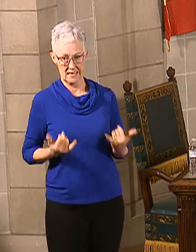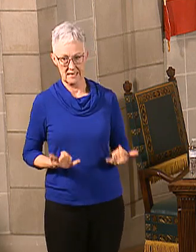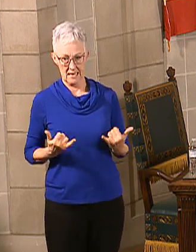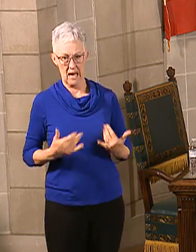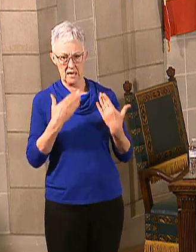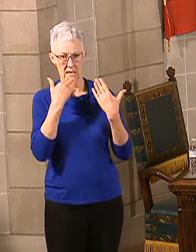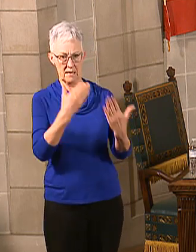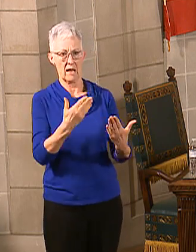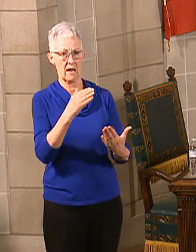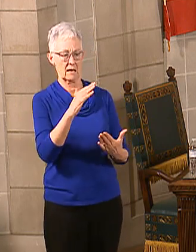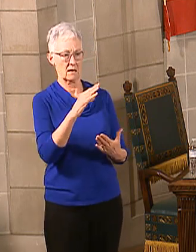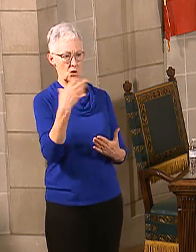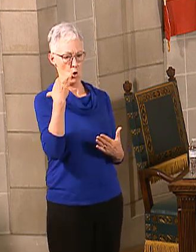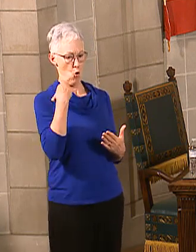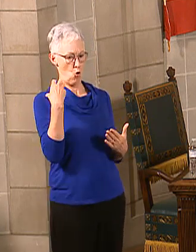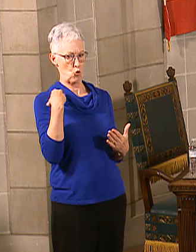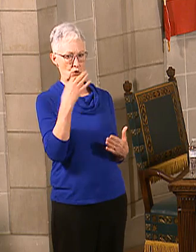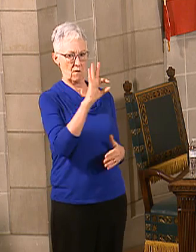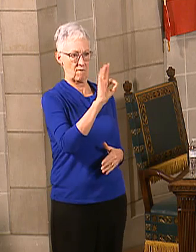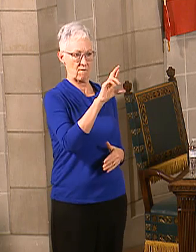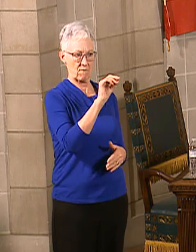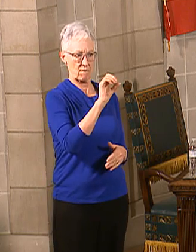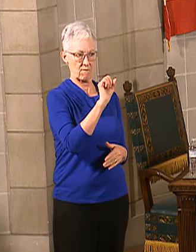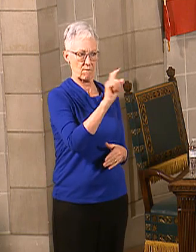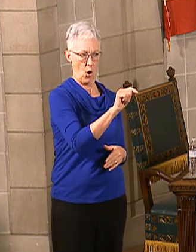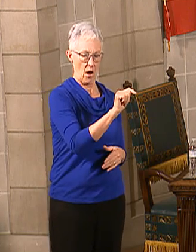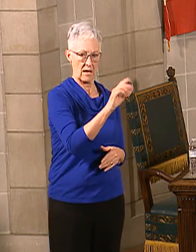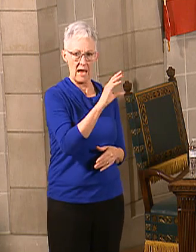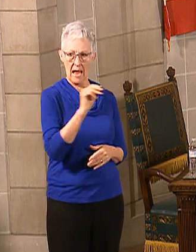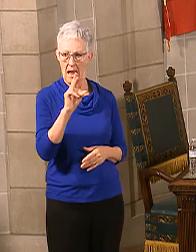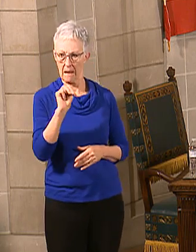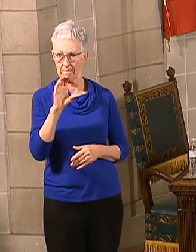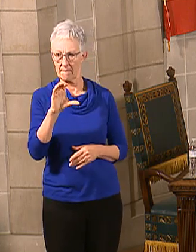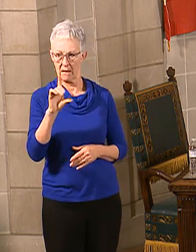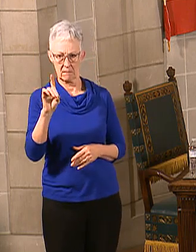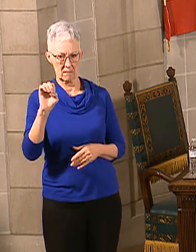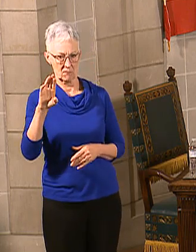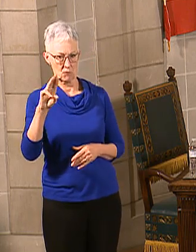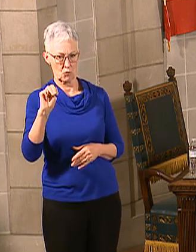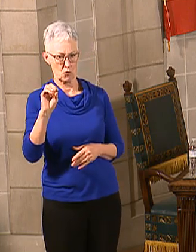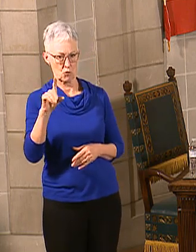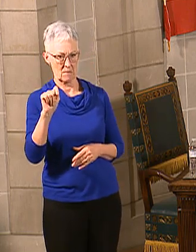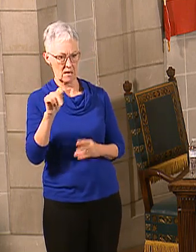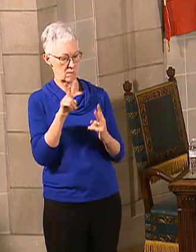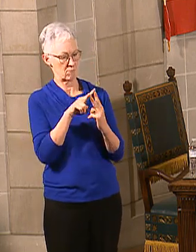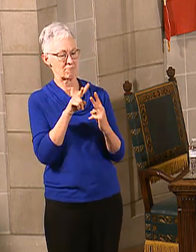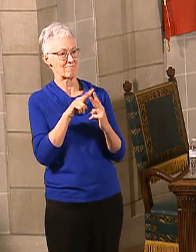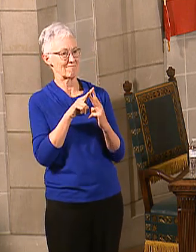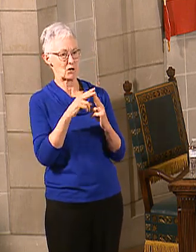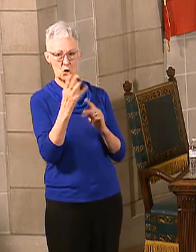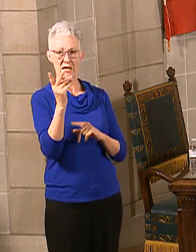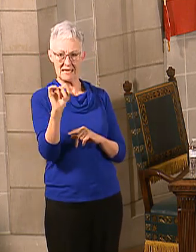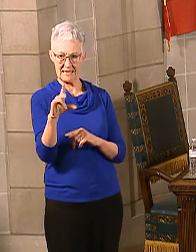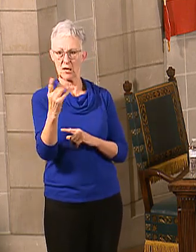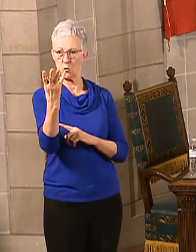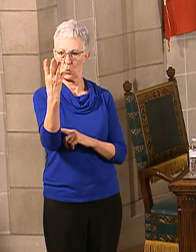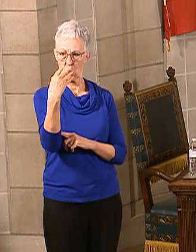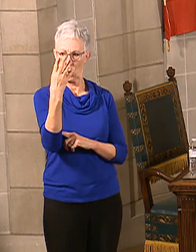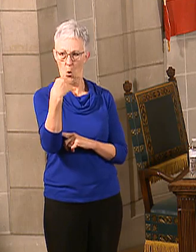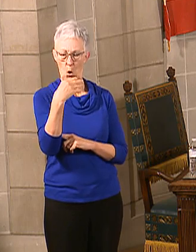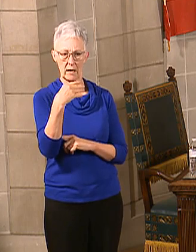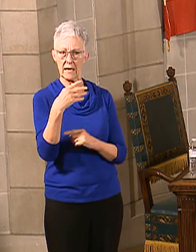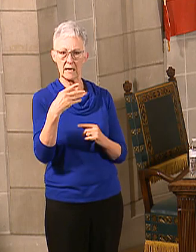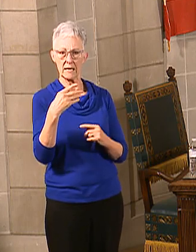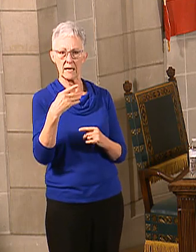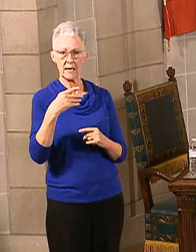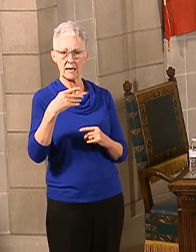Frost and Coach McDermott. They both recorded public service announcements to be able to remind people to practice this good, again, physical distancing, all the stuff we've been talking